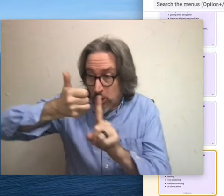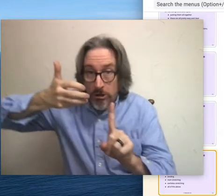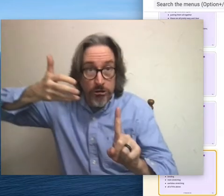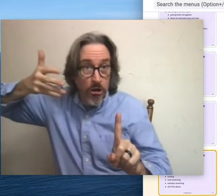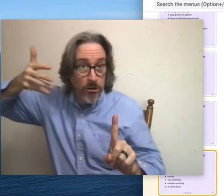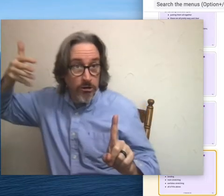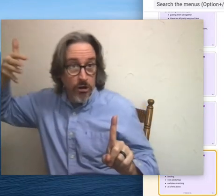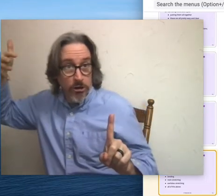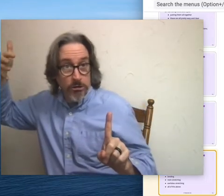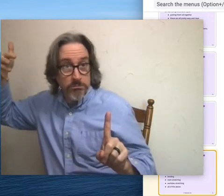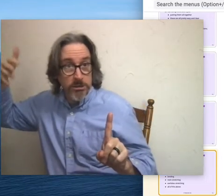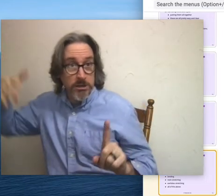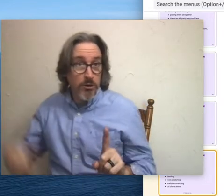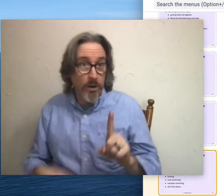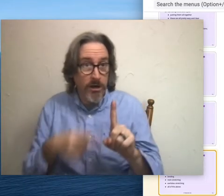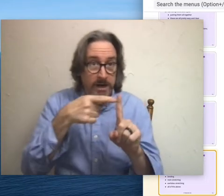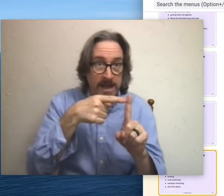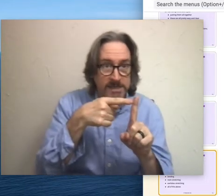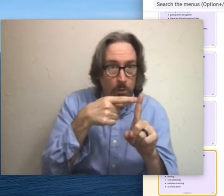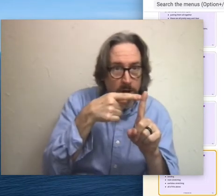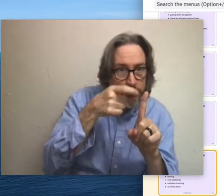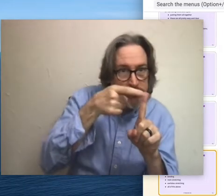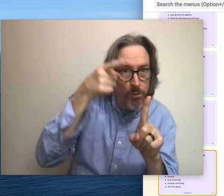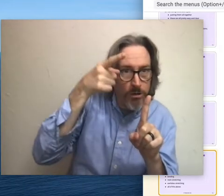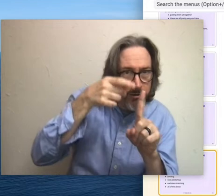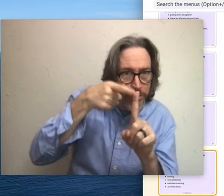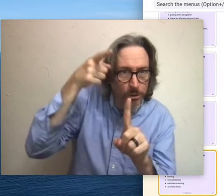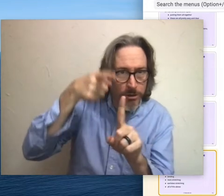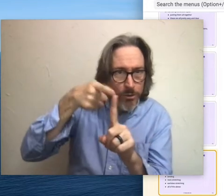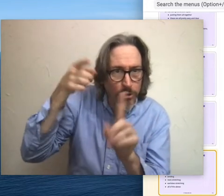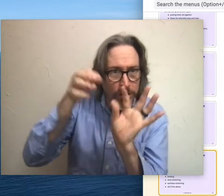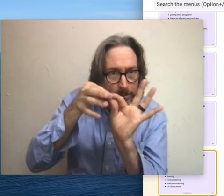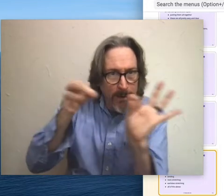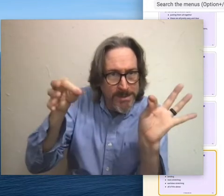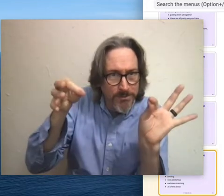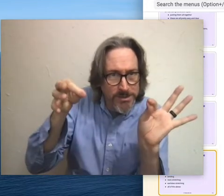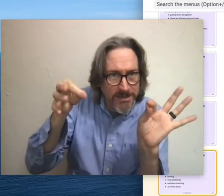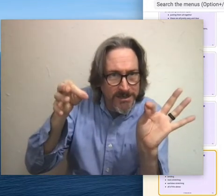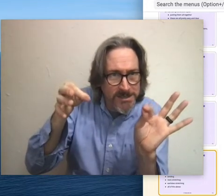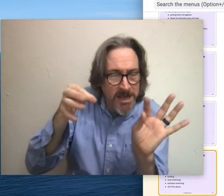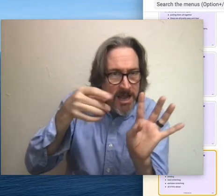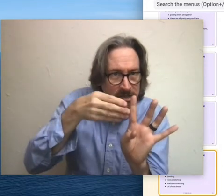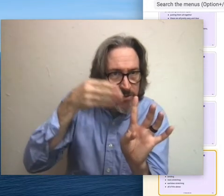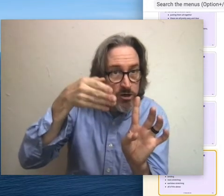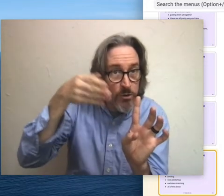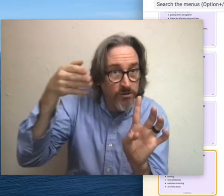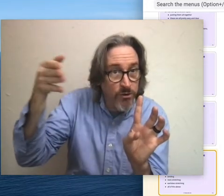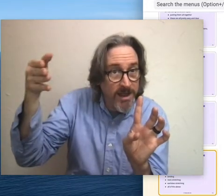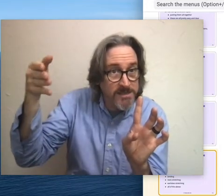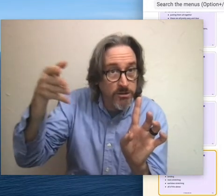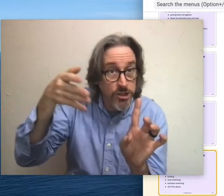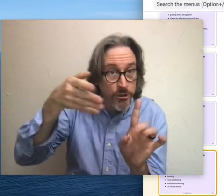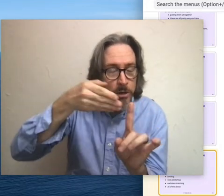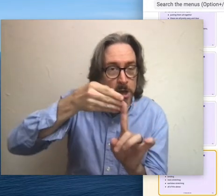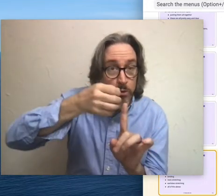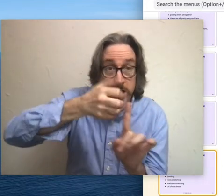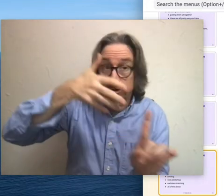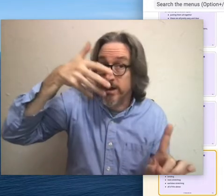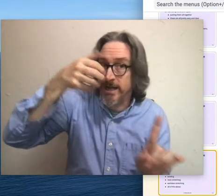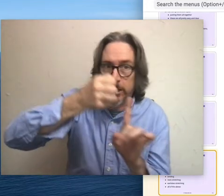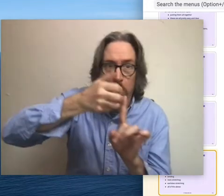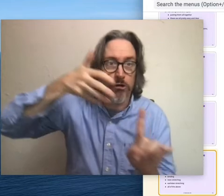getting longer and longer and longer. Where in ASL 1, it was word, word, word, maybe a simple sentence. As we've been going through ASL 2,